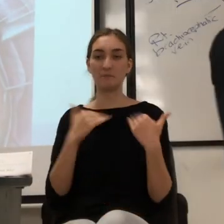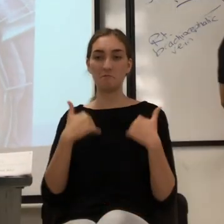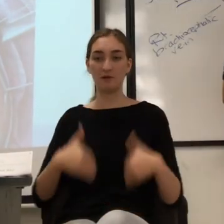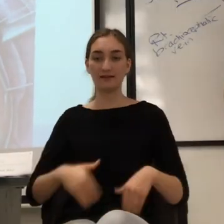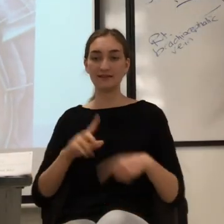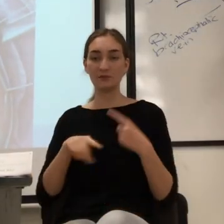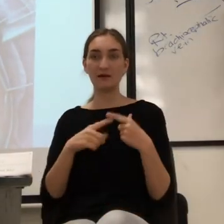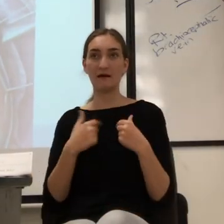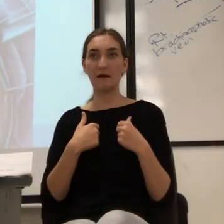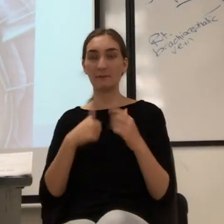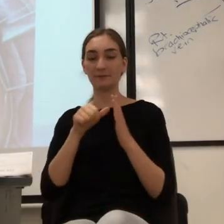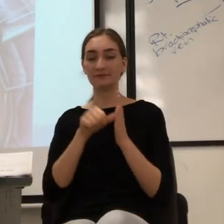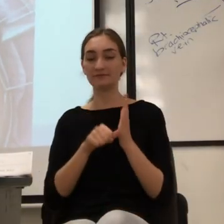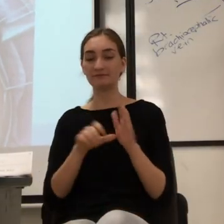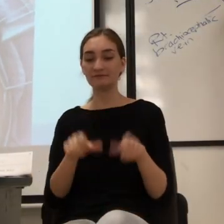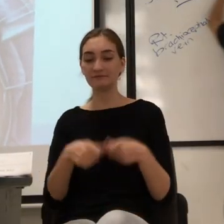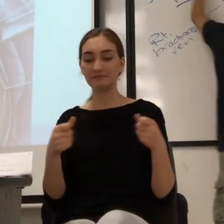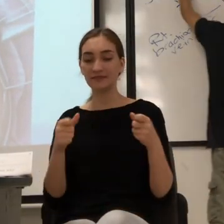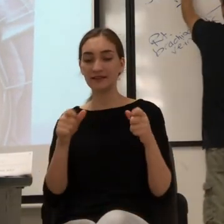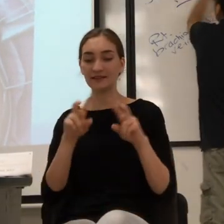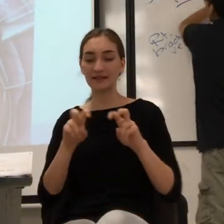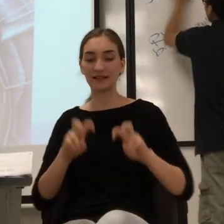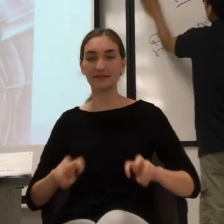It's another thing to know.